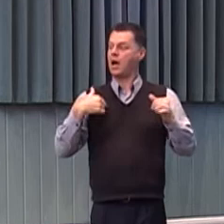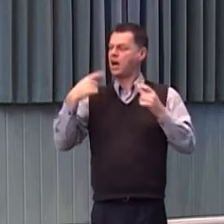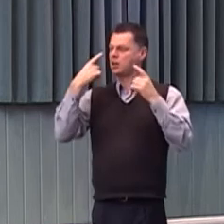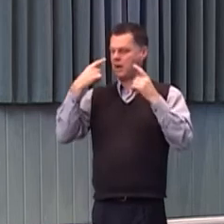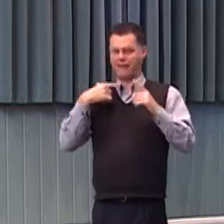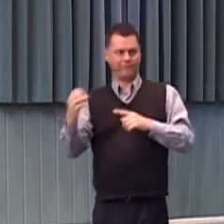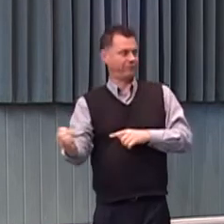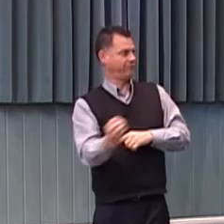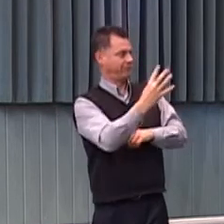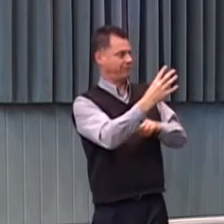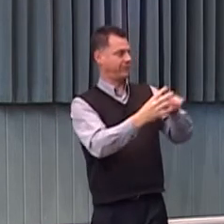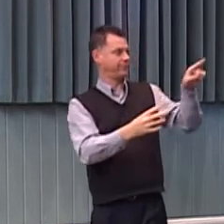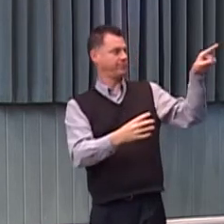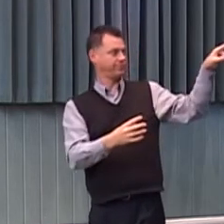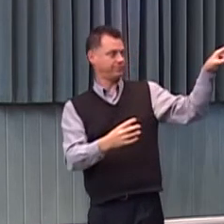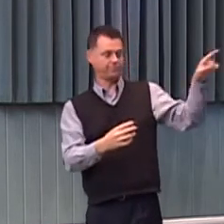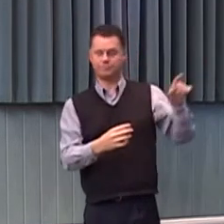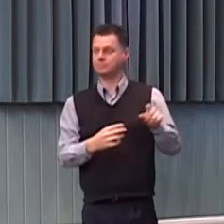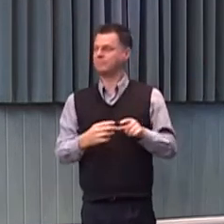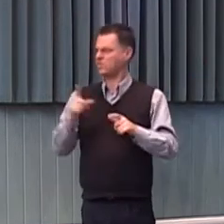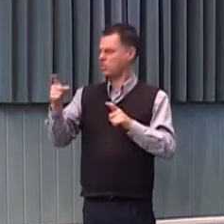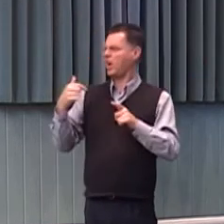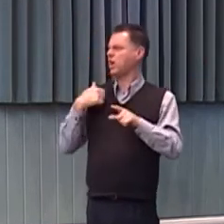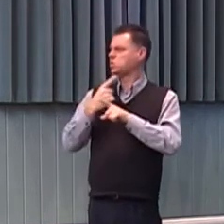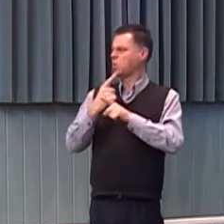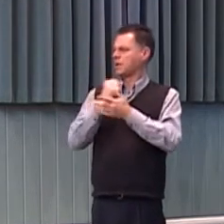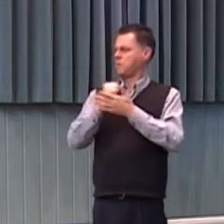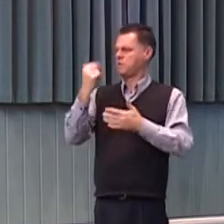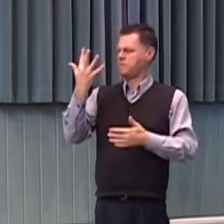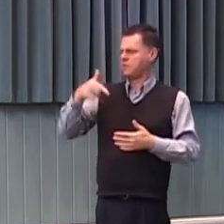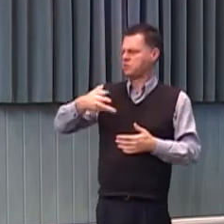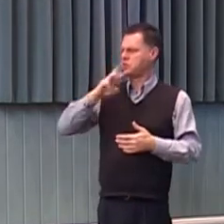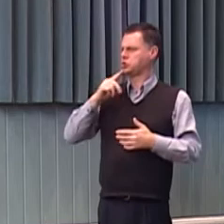represents what we are talking about, rather than just give you some numbers.